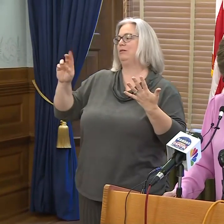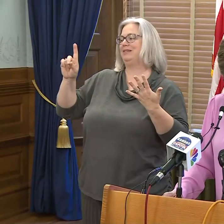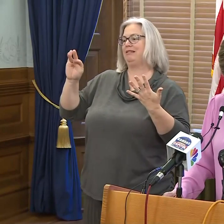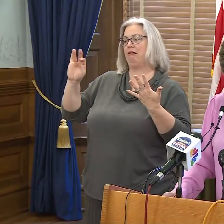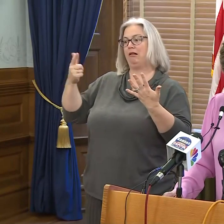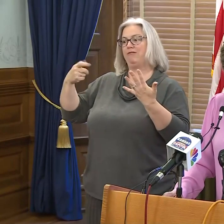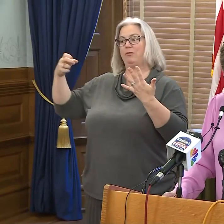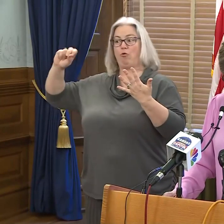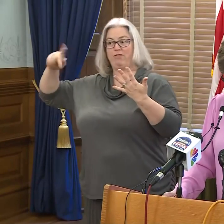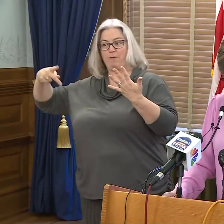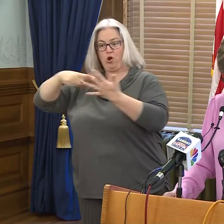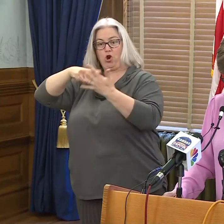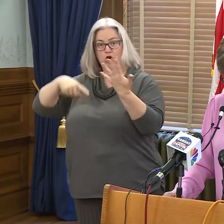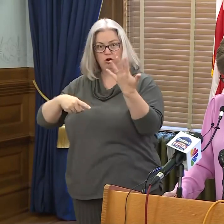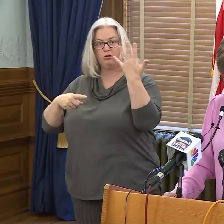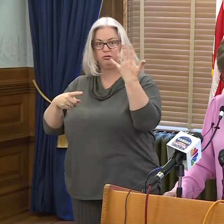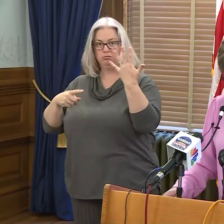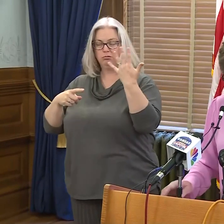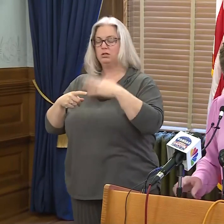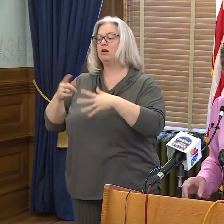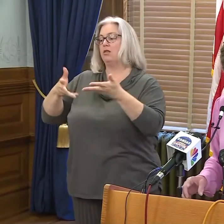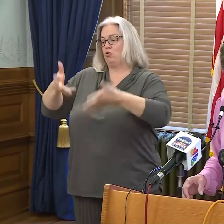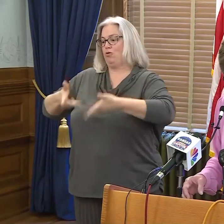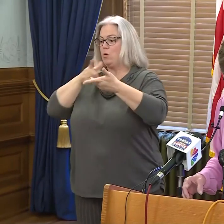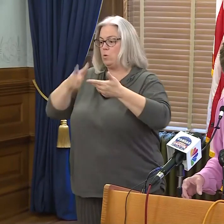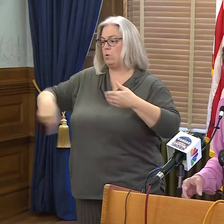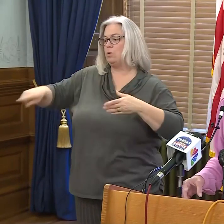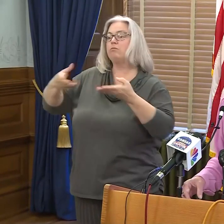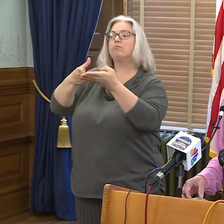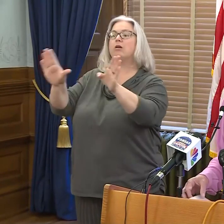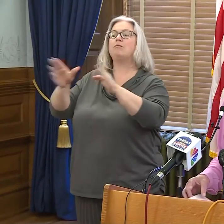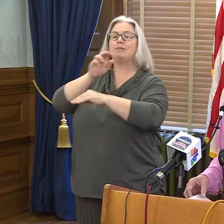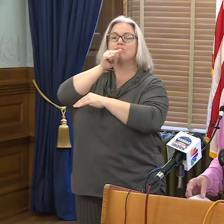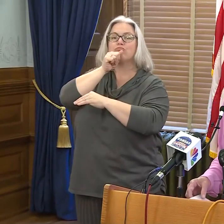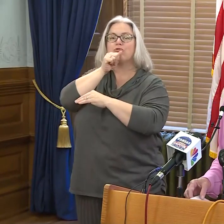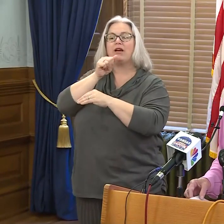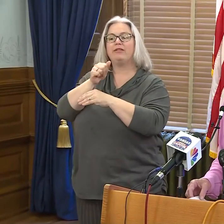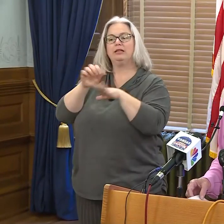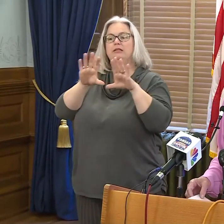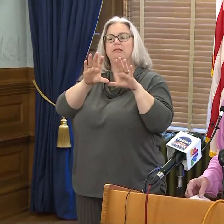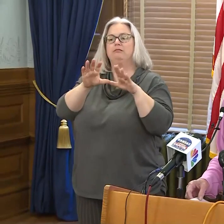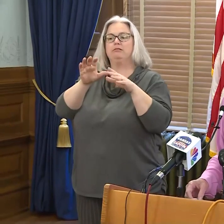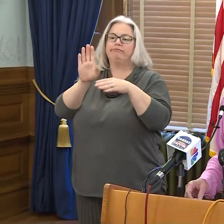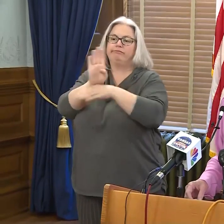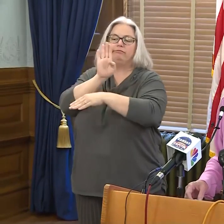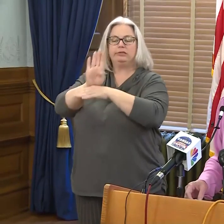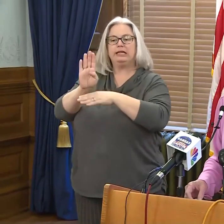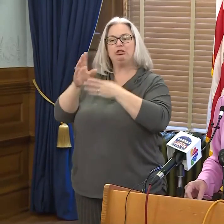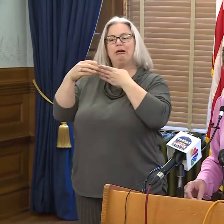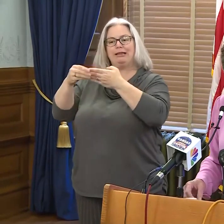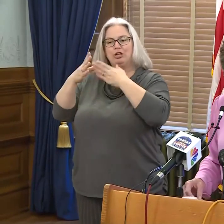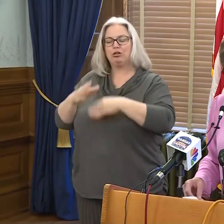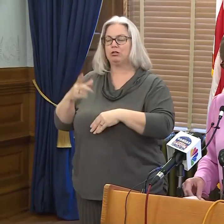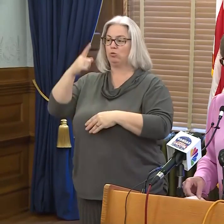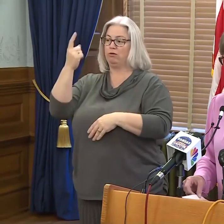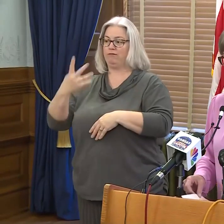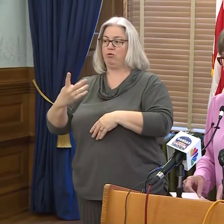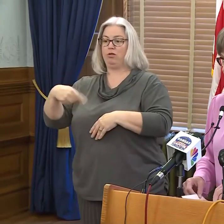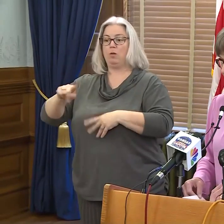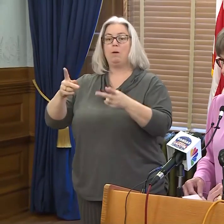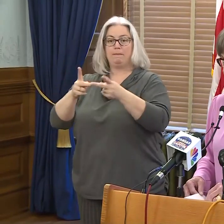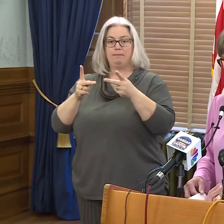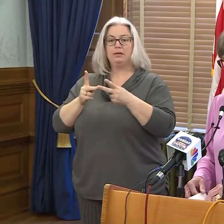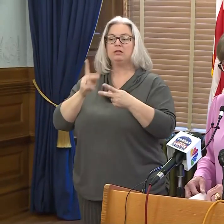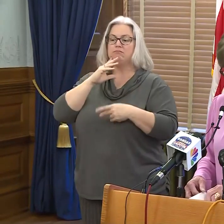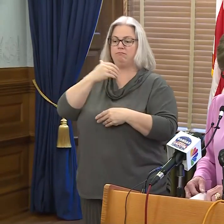Park. The rest of the task force is comprised of public and private sector leaders. A quarter of those positions will